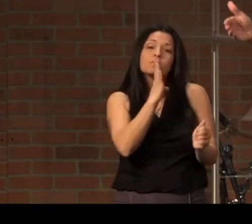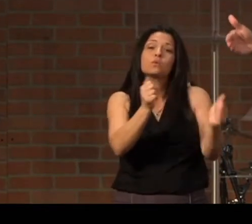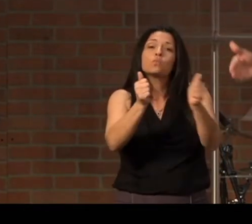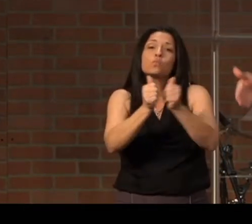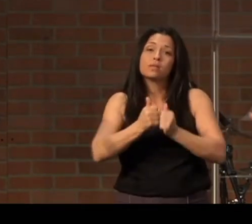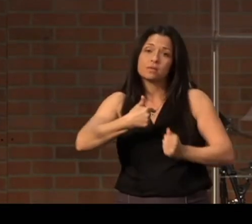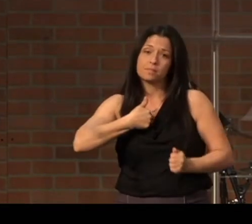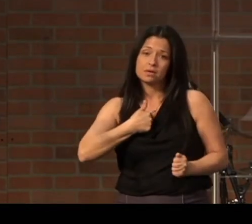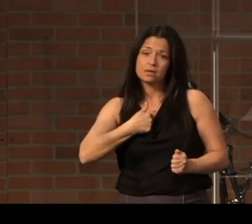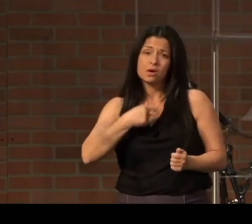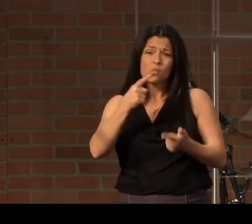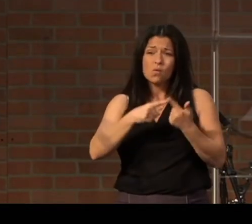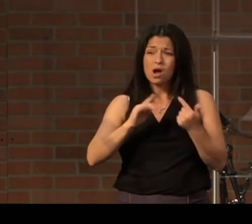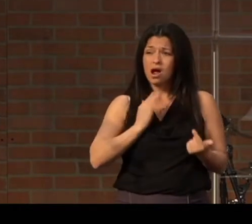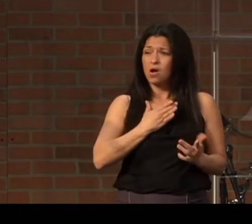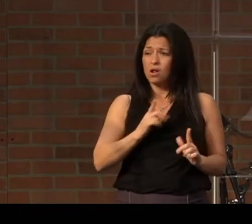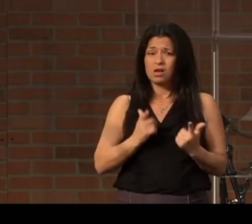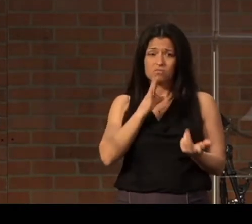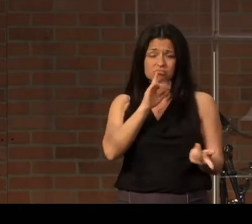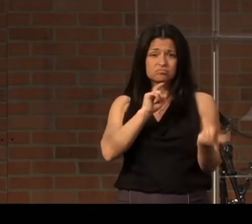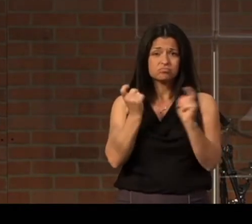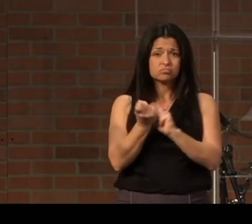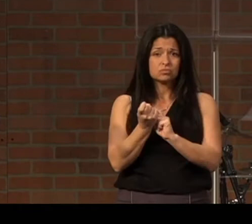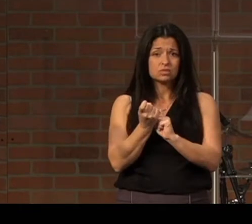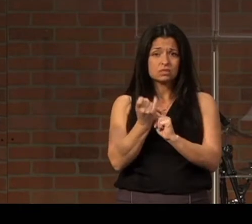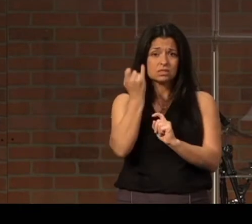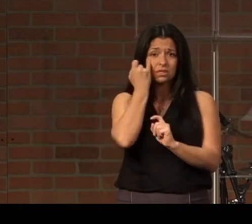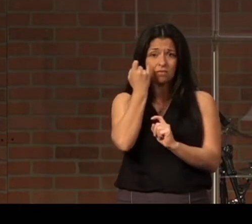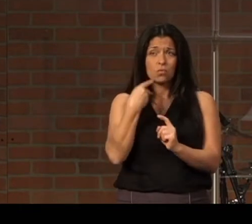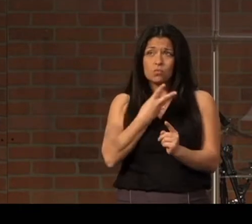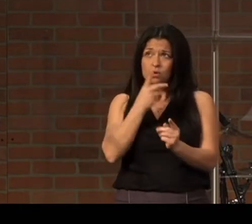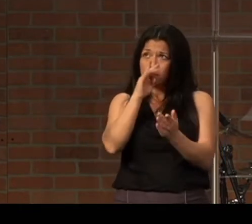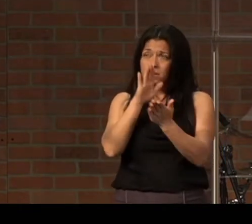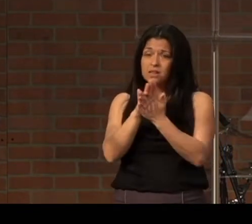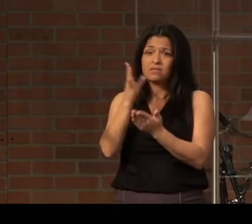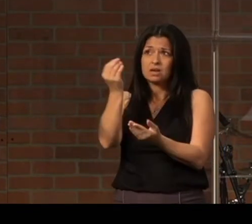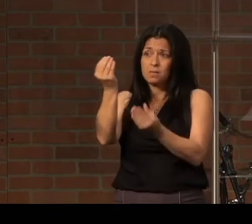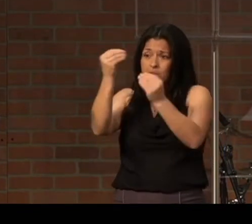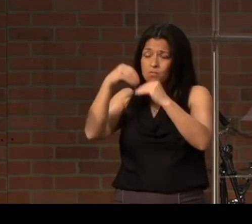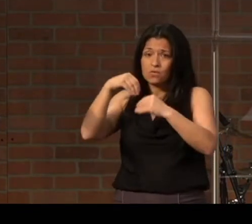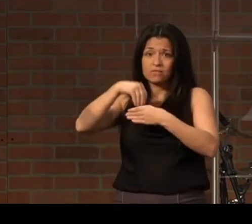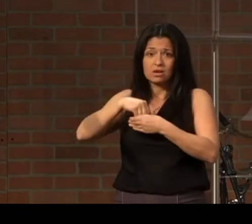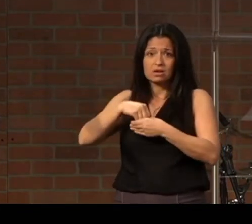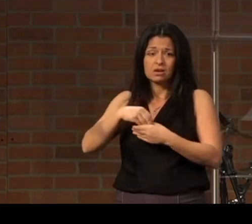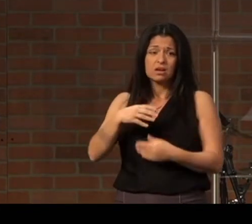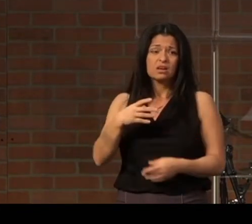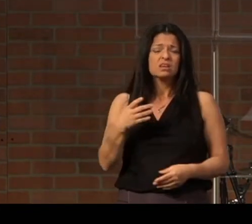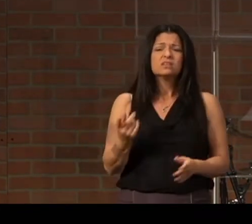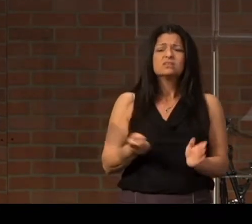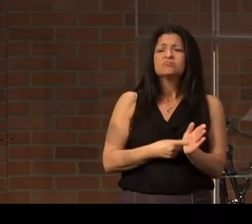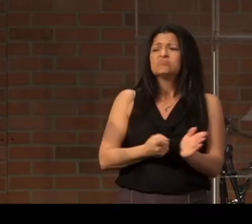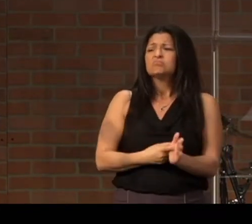believed Jesus had moved in? When Sunday comes, would we say, do we have to worship?